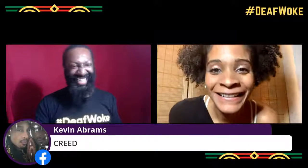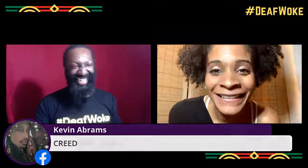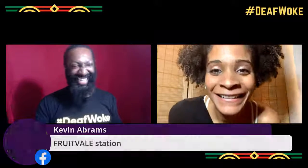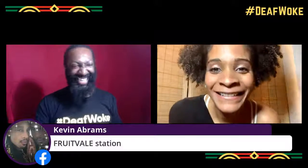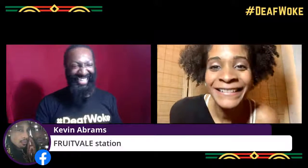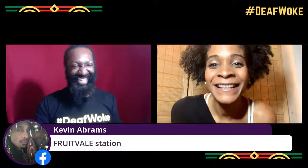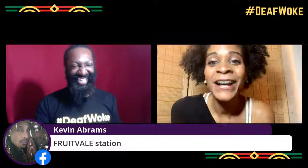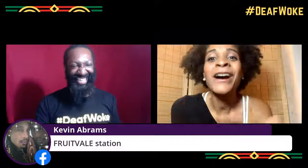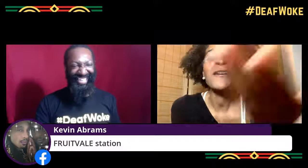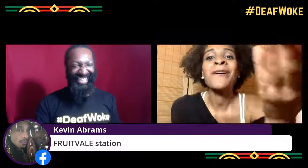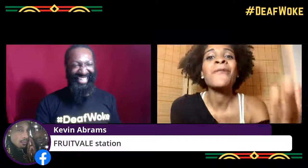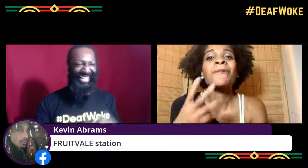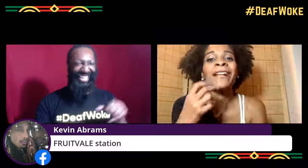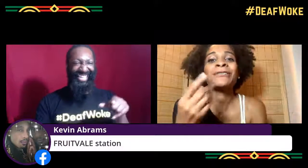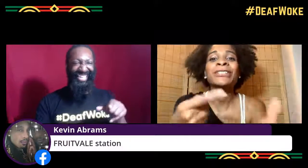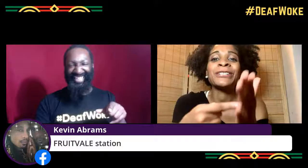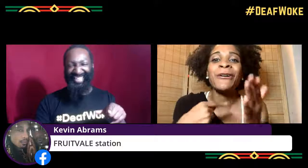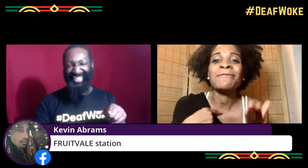They were trying to help you out.